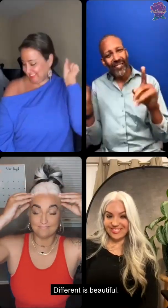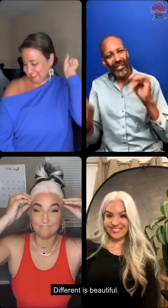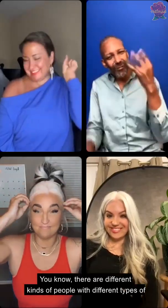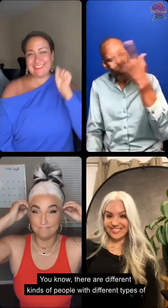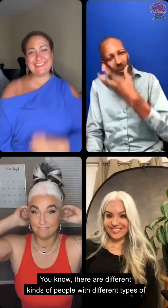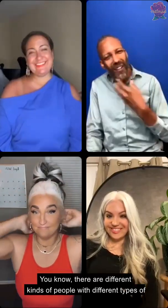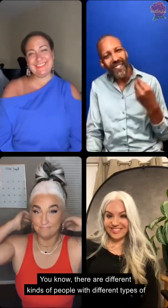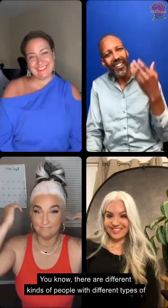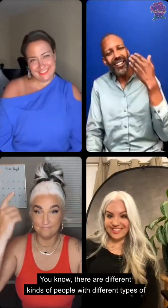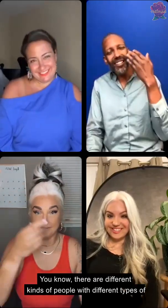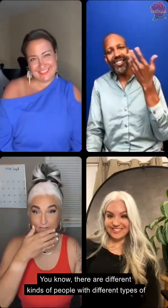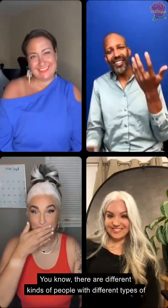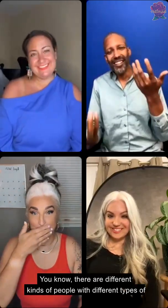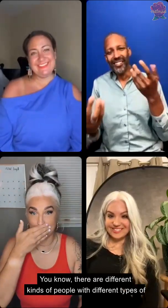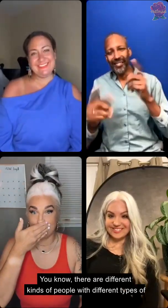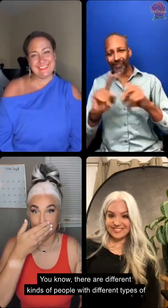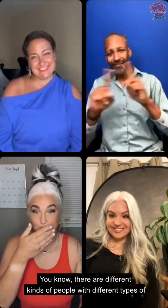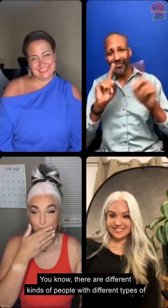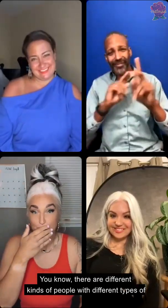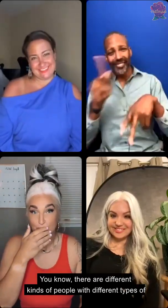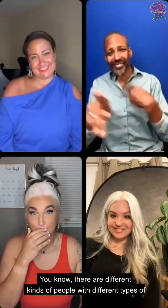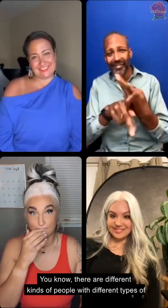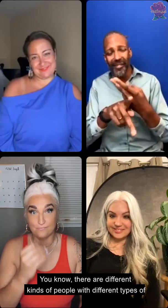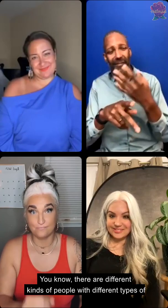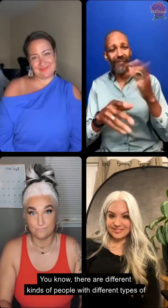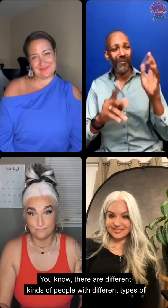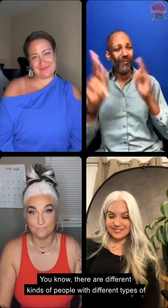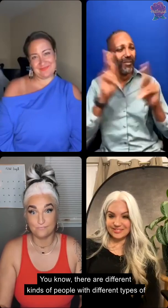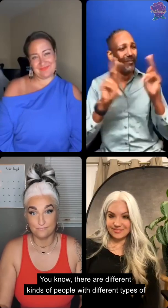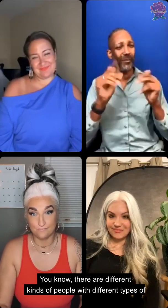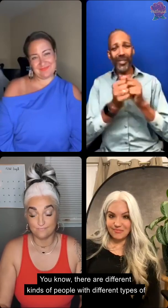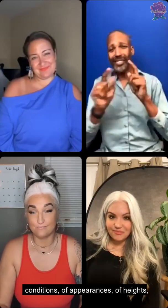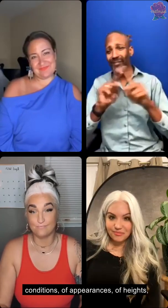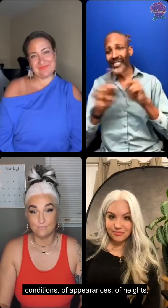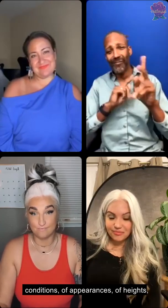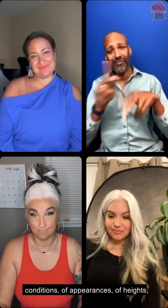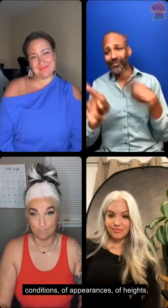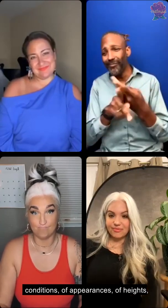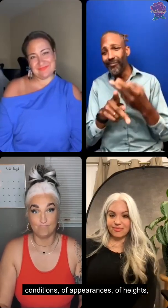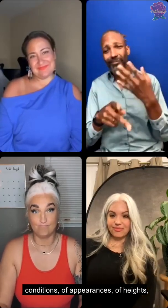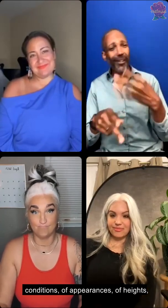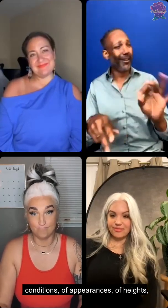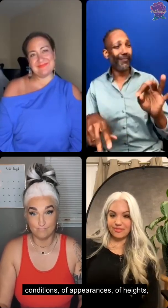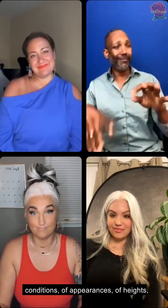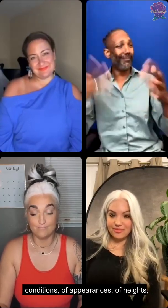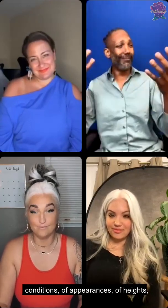is beautiful. There are different kinds of people with different types